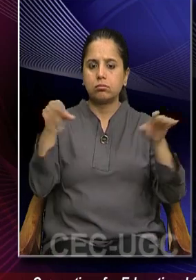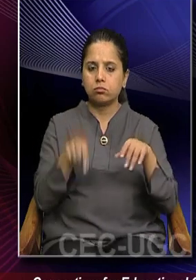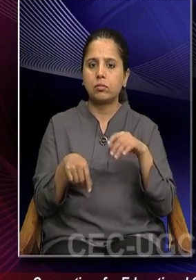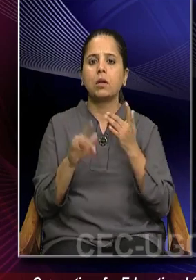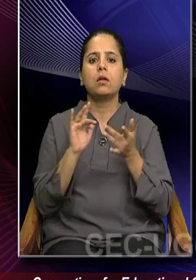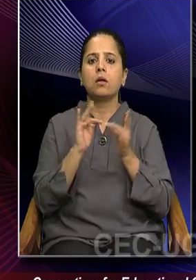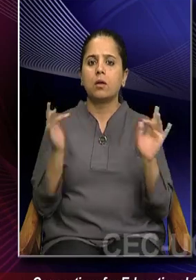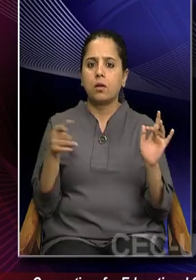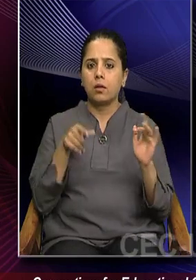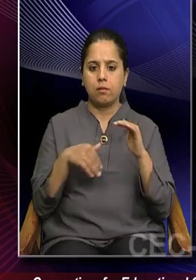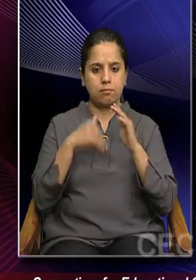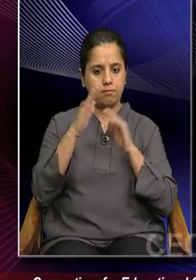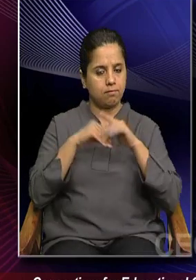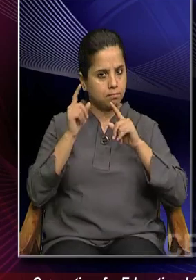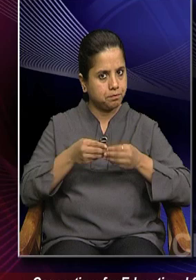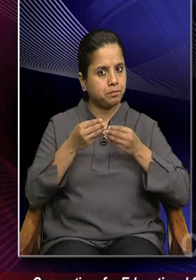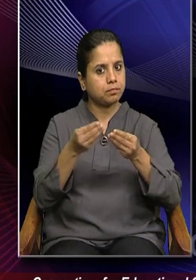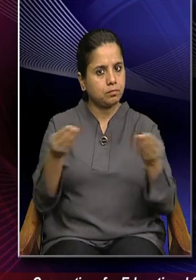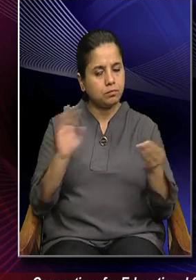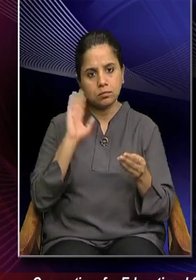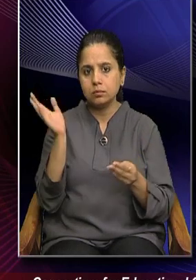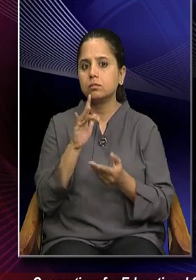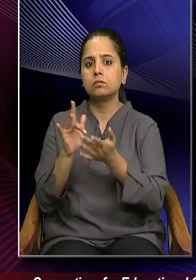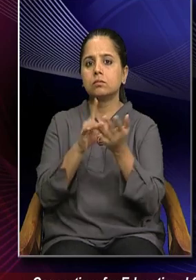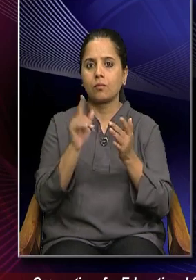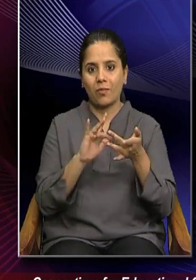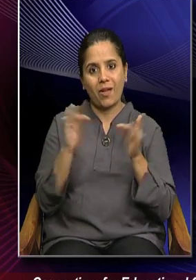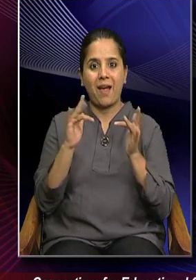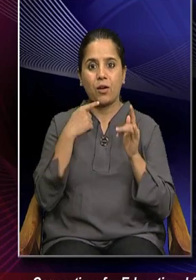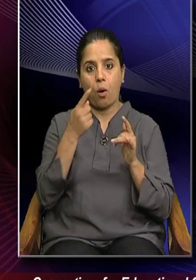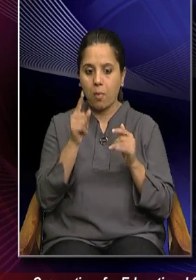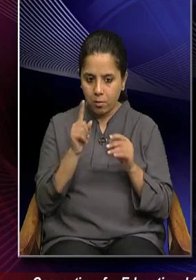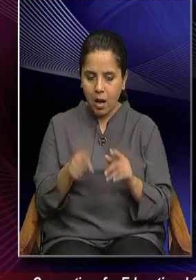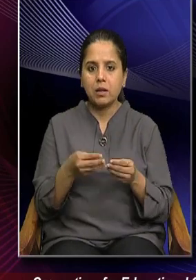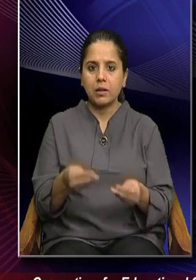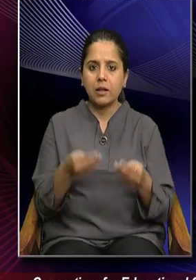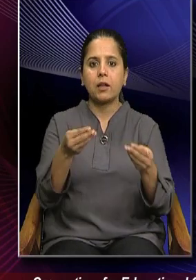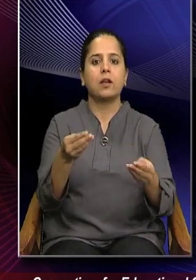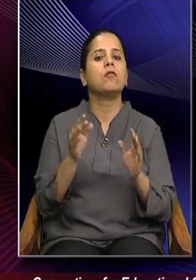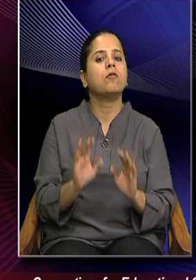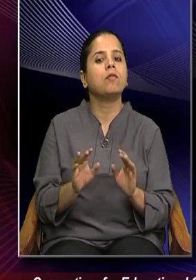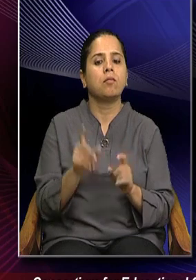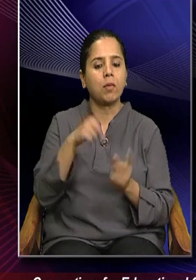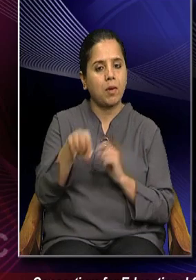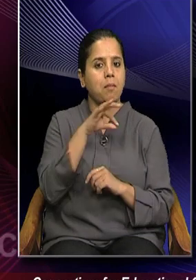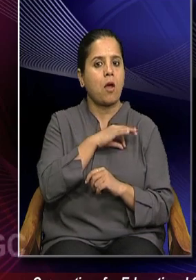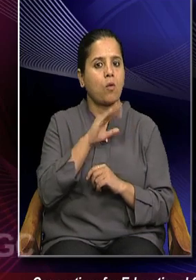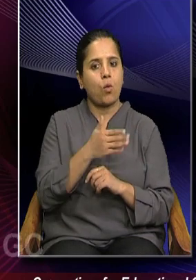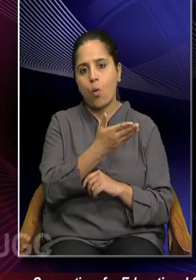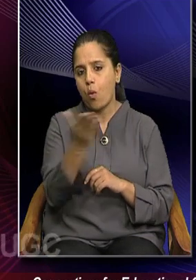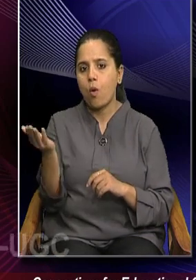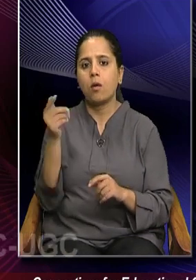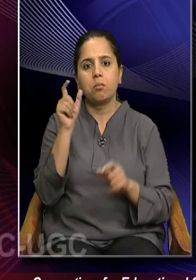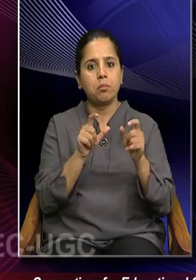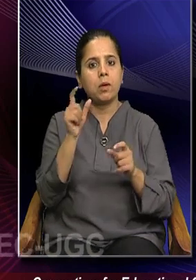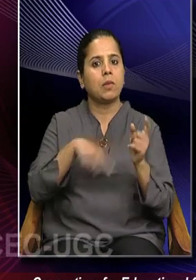digital infrastructure everywhere so that we take the advantage to each one of the